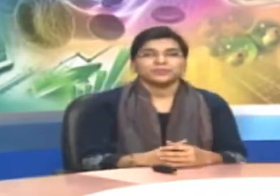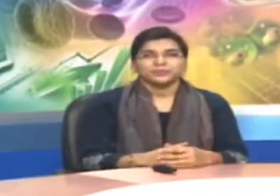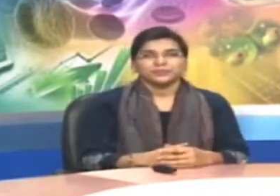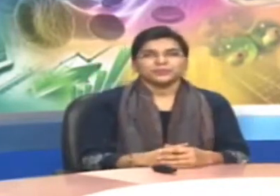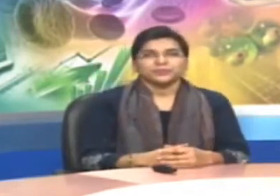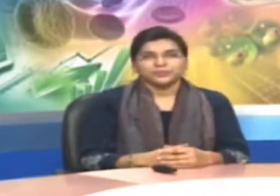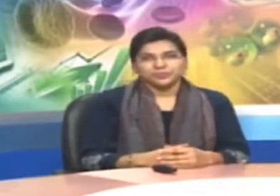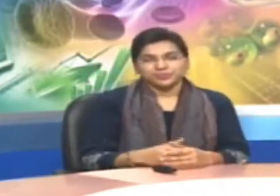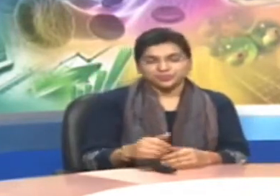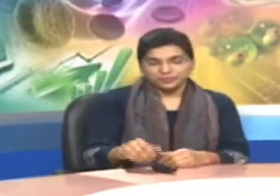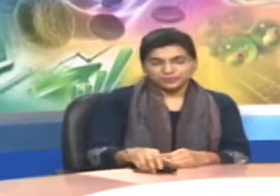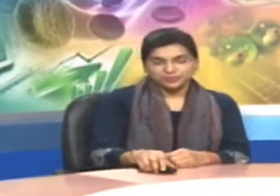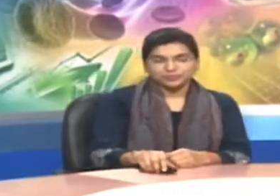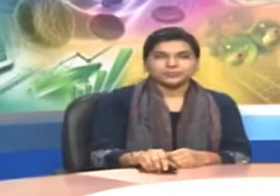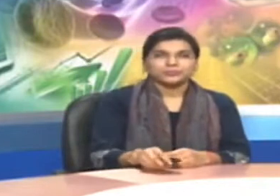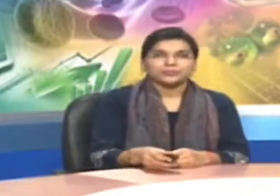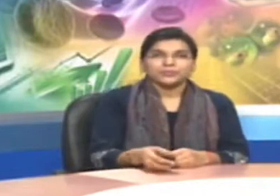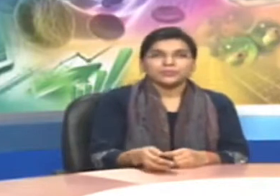or achieving something.